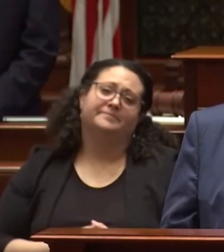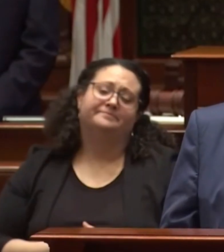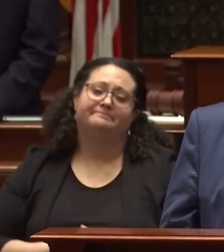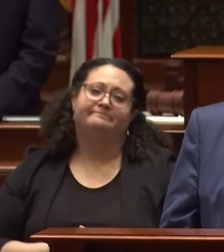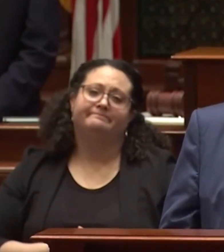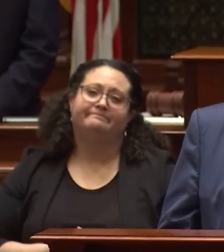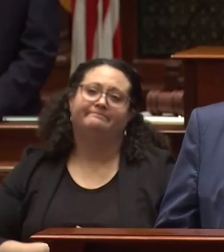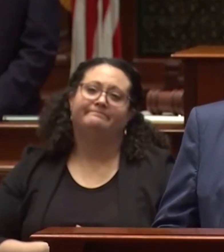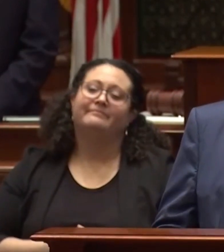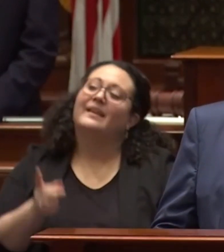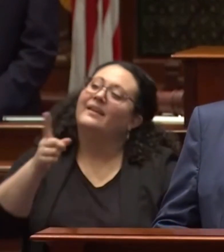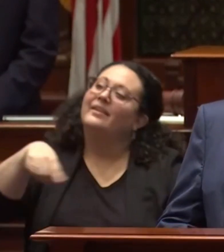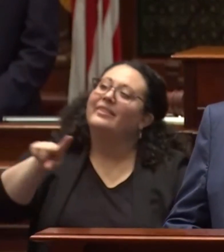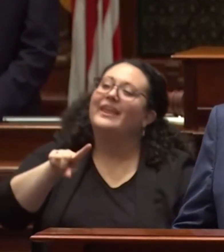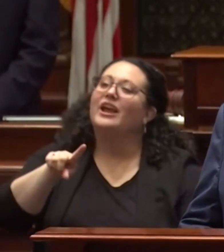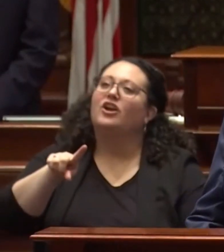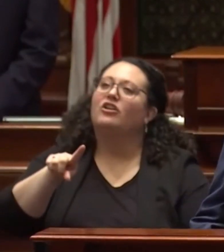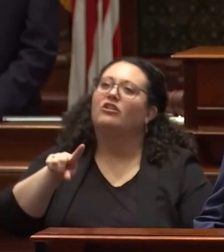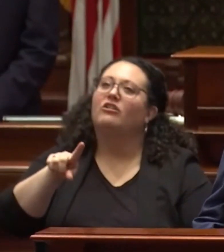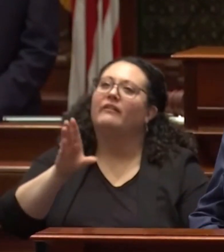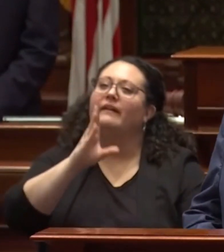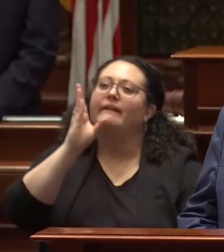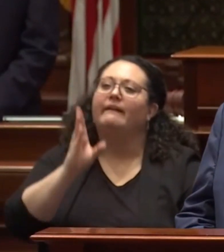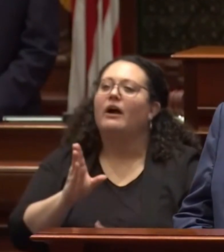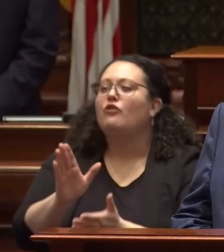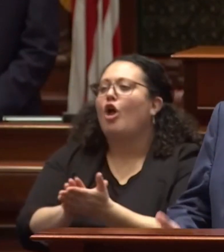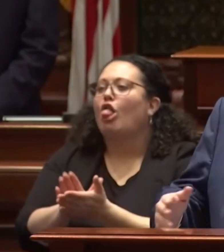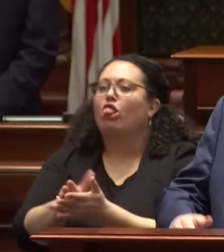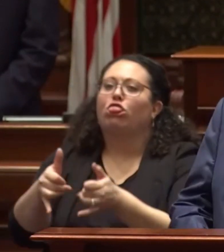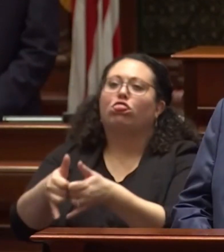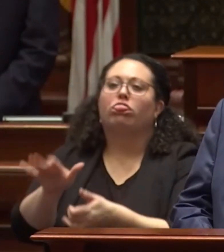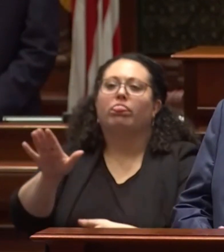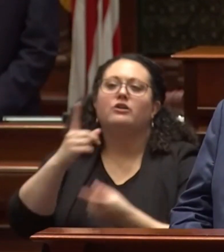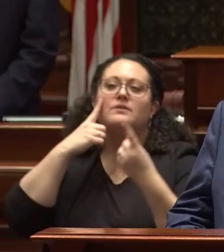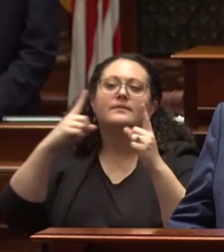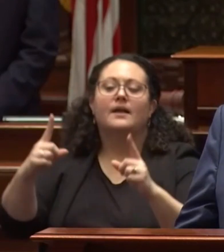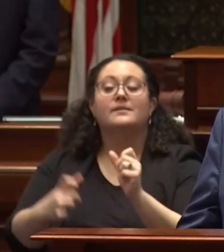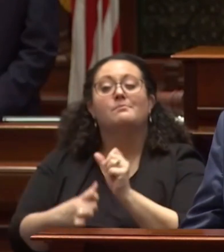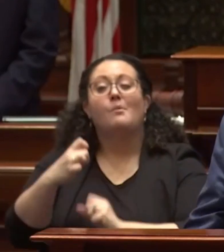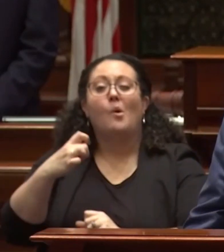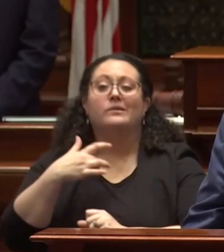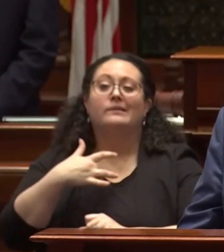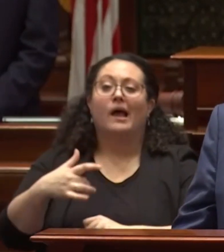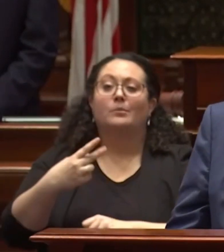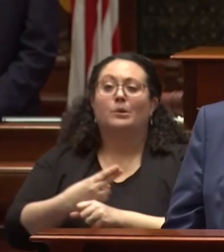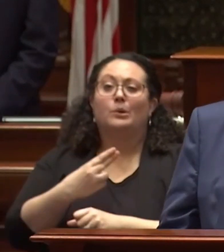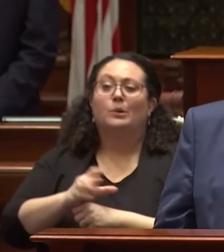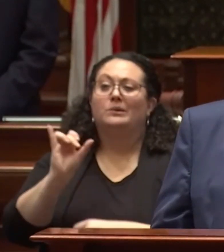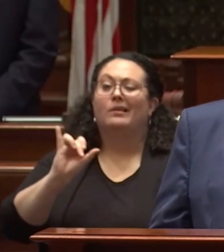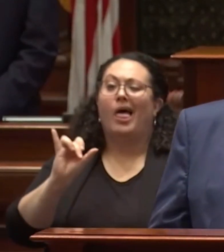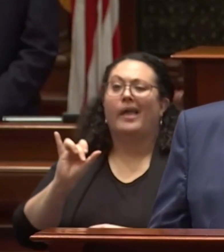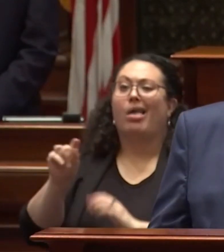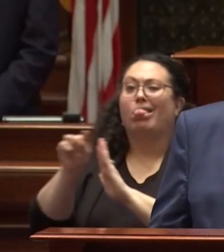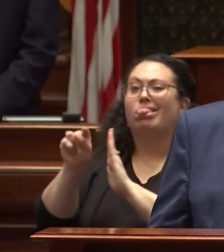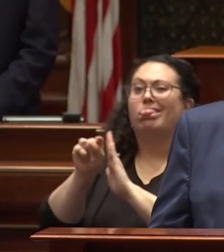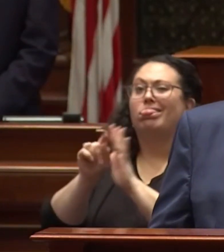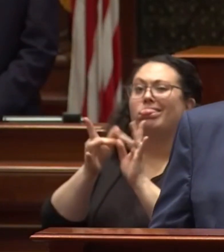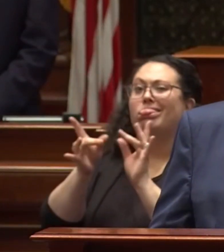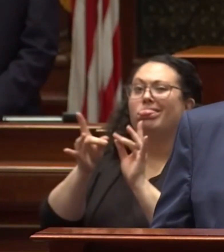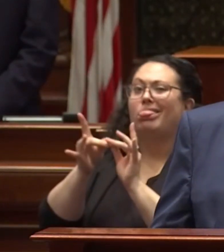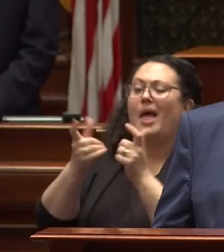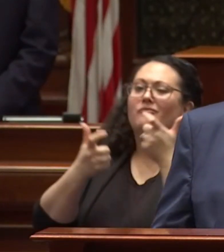day. They're rarely lauded for their successes and most often used as a convenient punching bag for